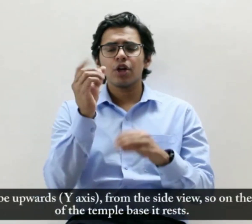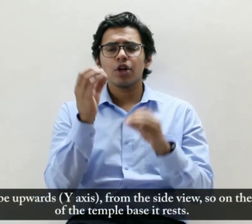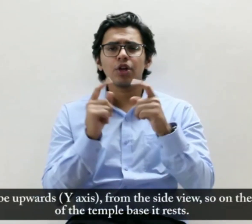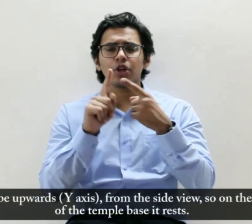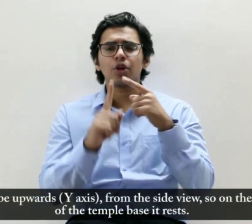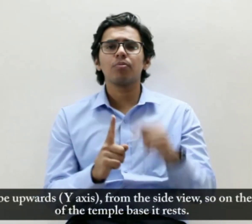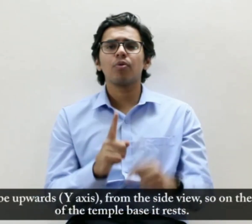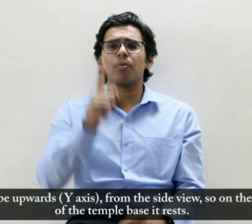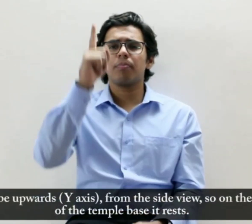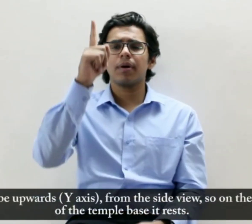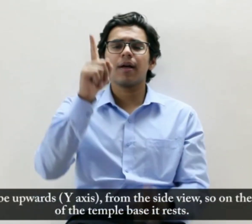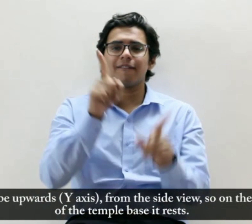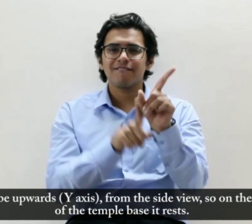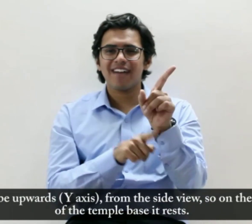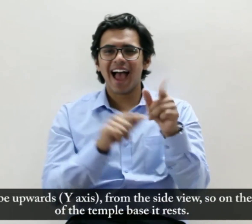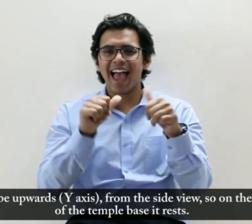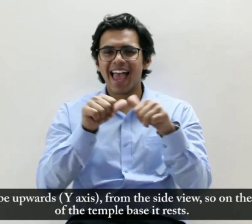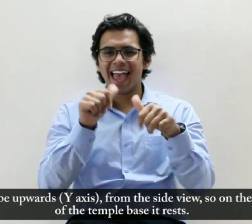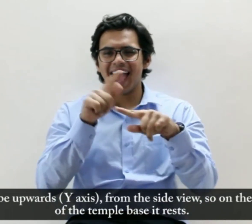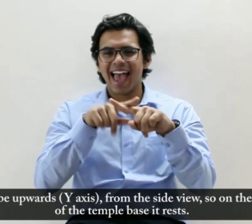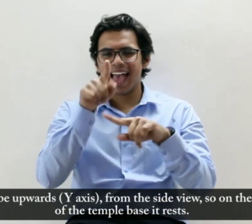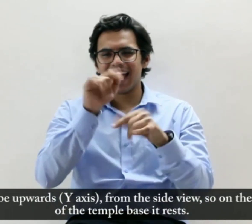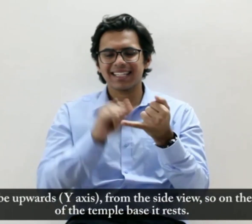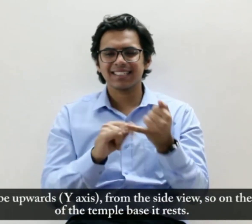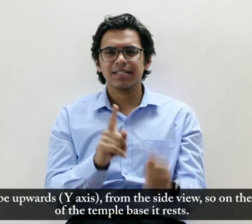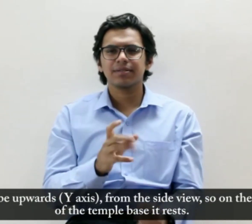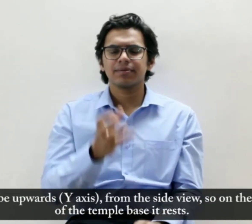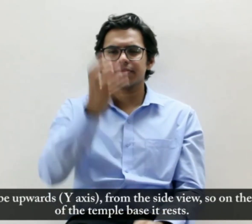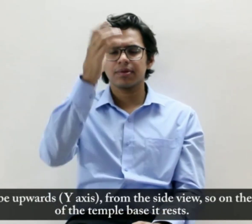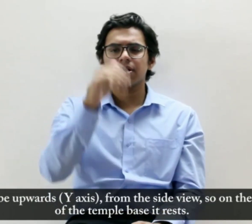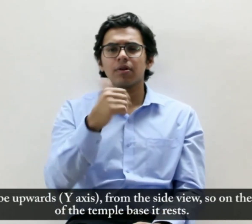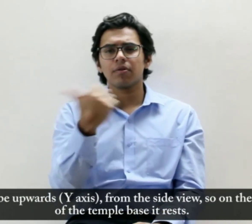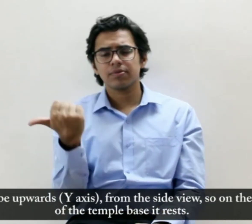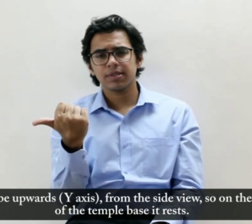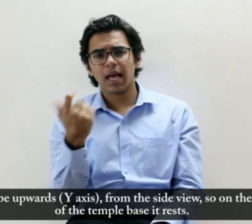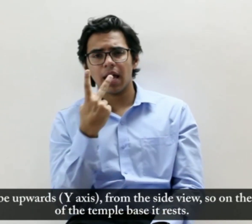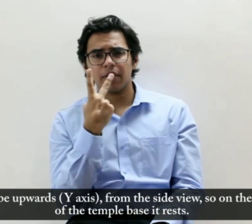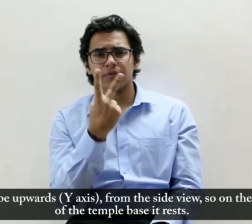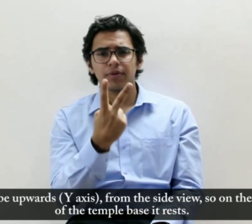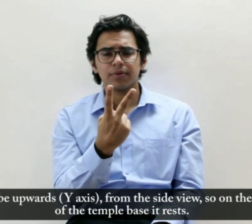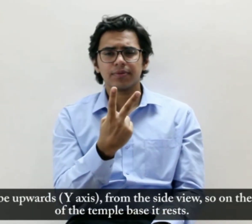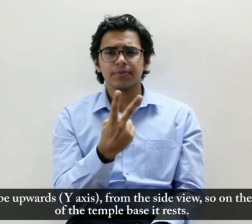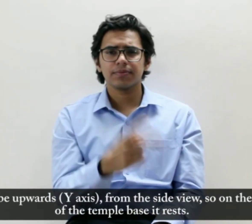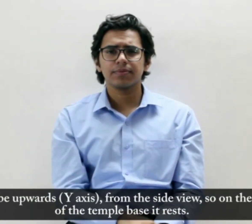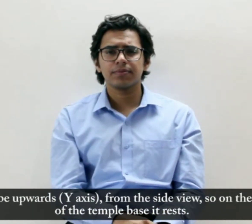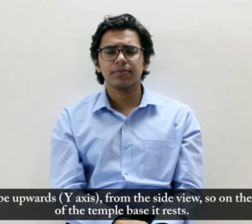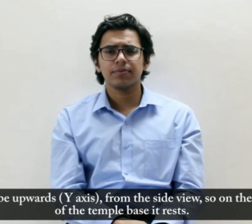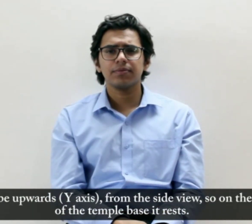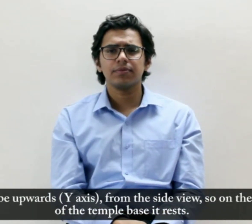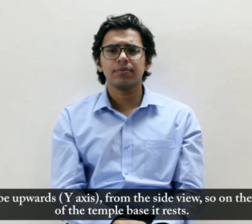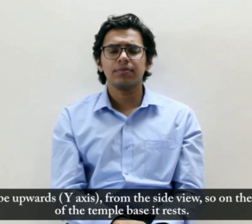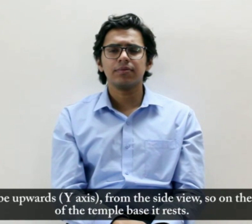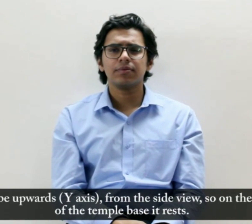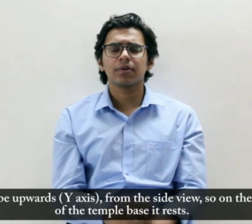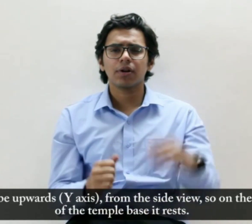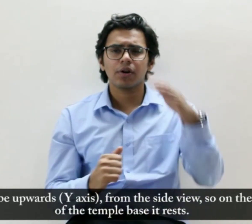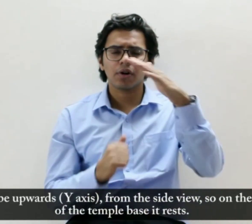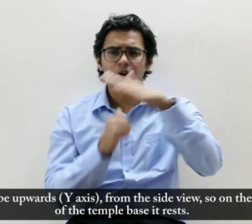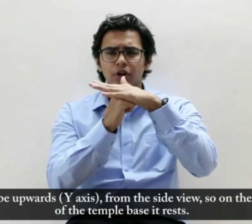Move the cube upward y-axis from the side view, so on the top surface of the temple base